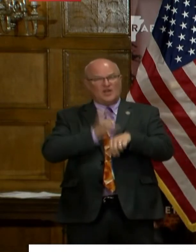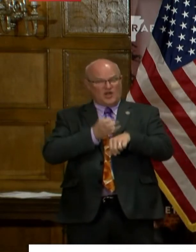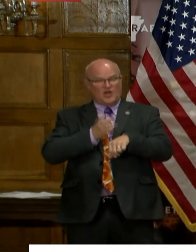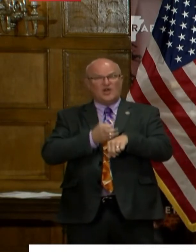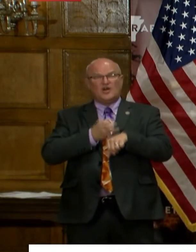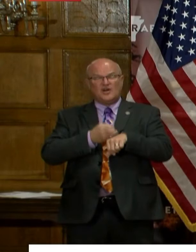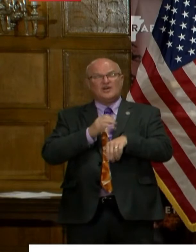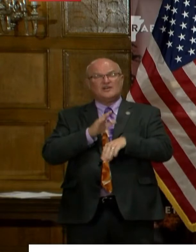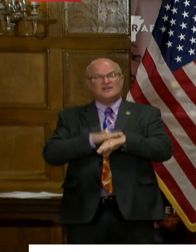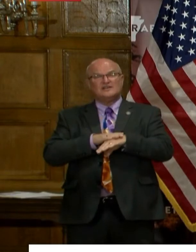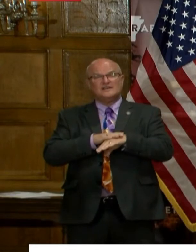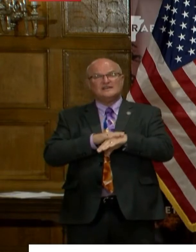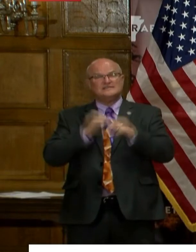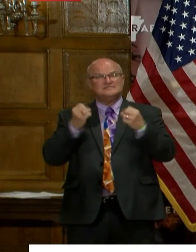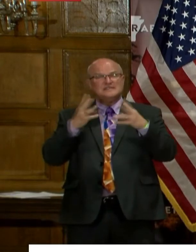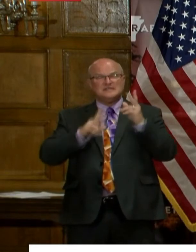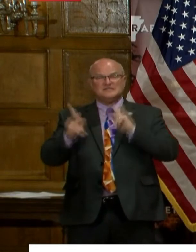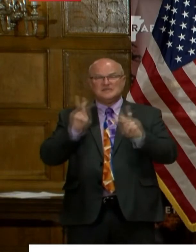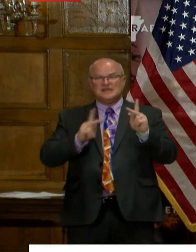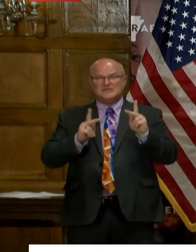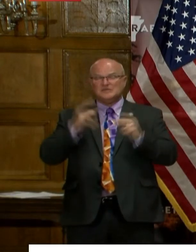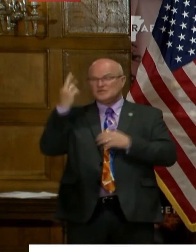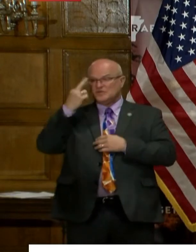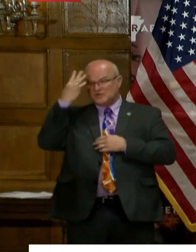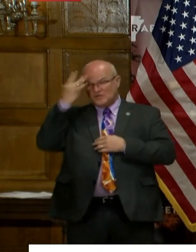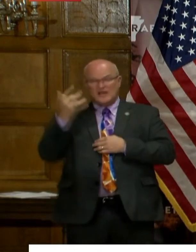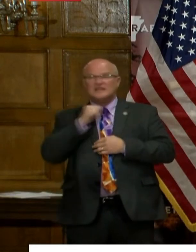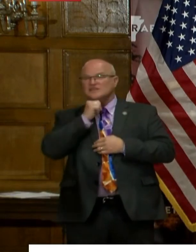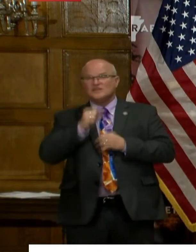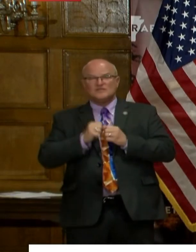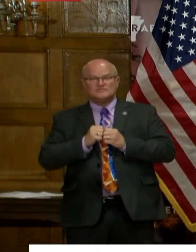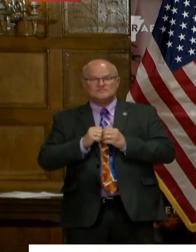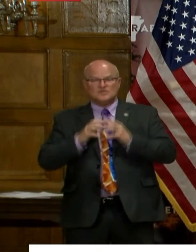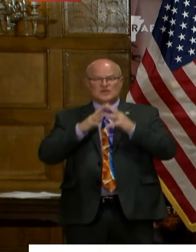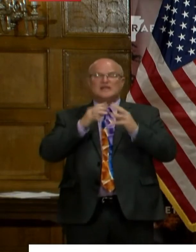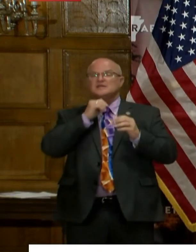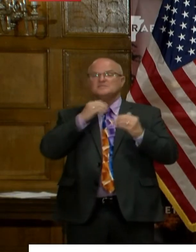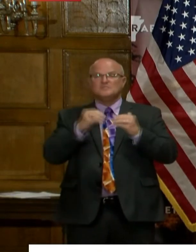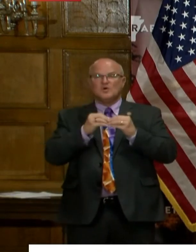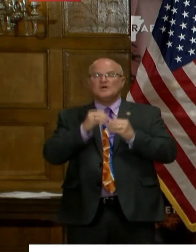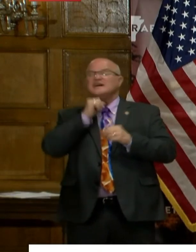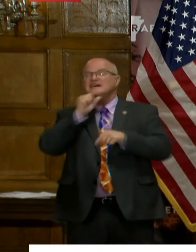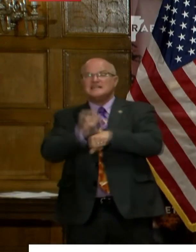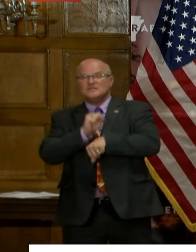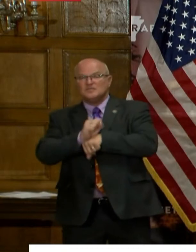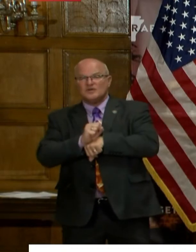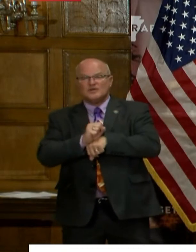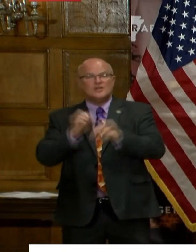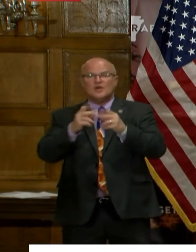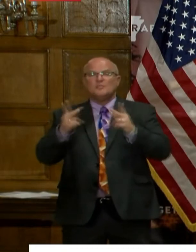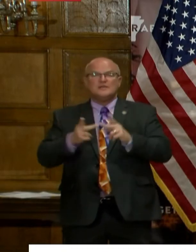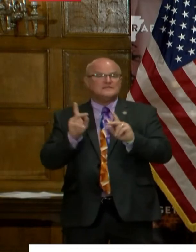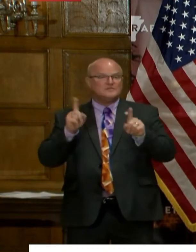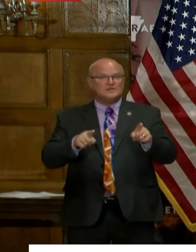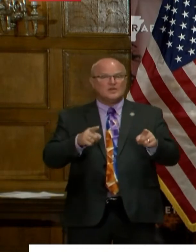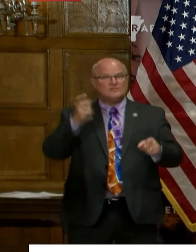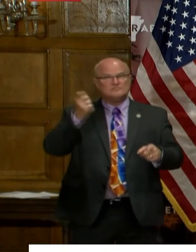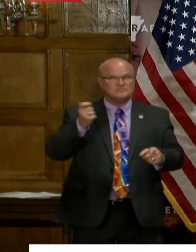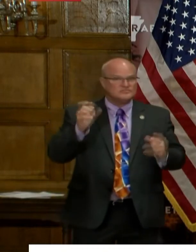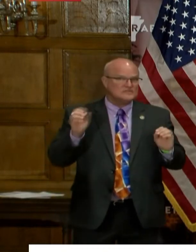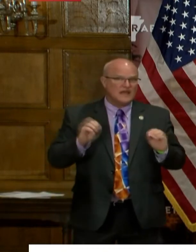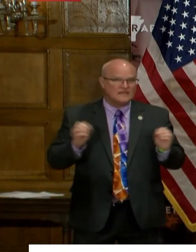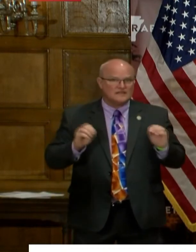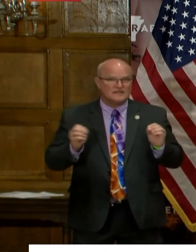hardship on many. That's one of the reasons you don't want to create more unemployed, because there's no place for them to go except